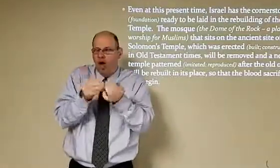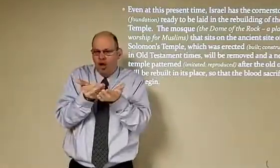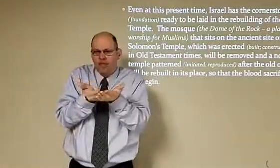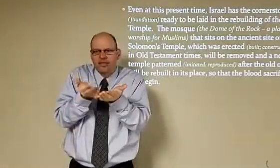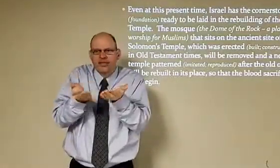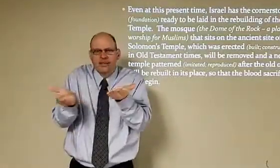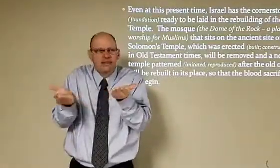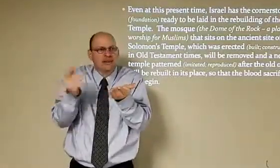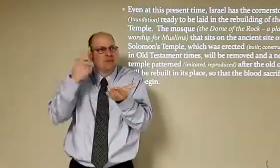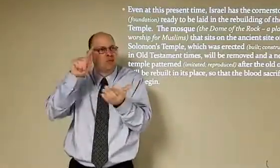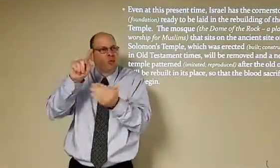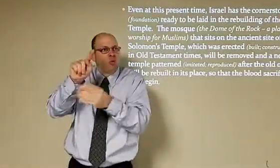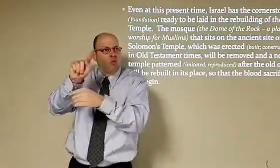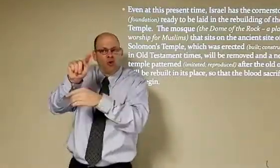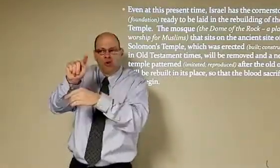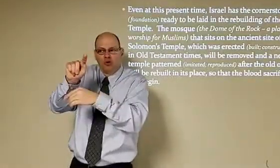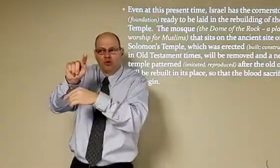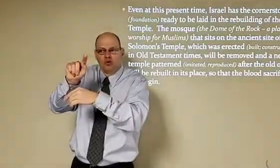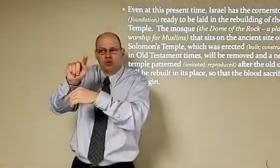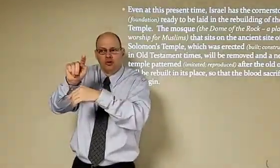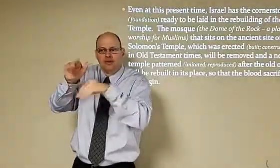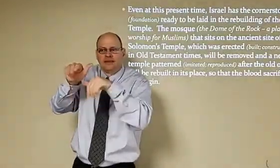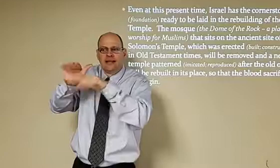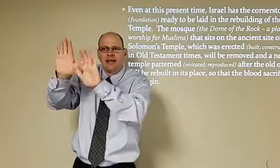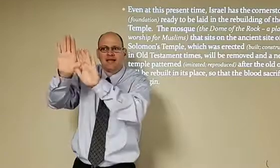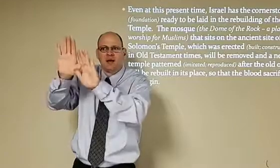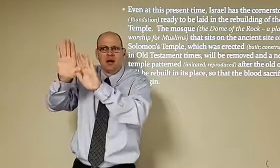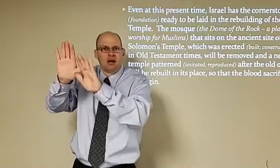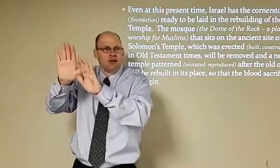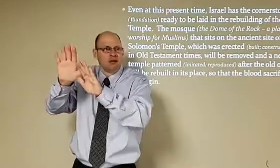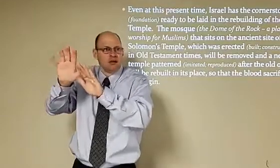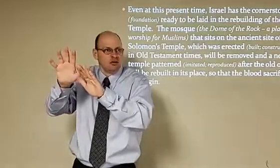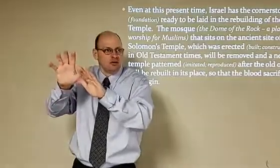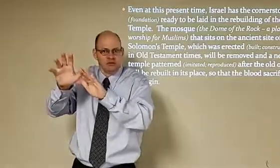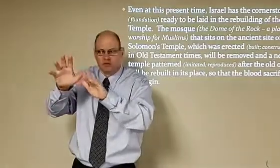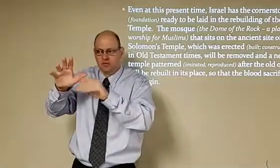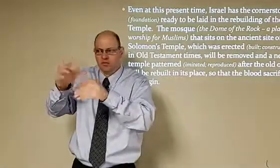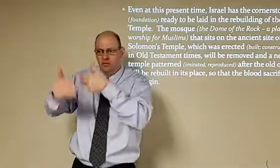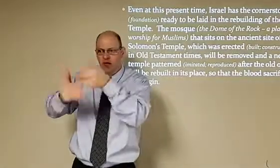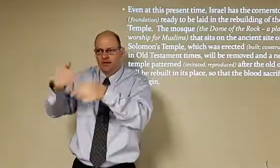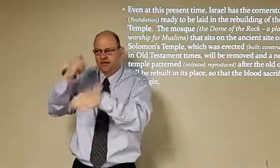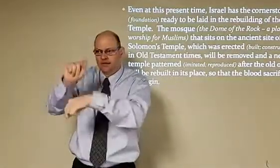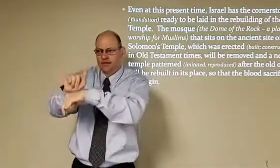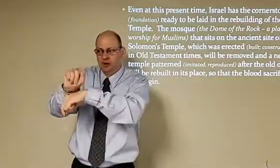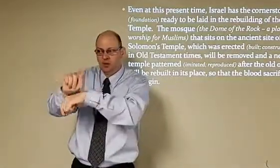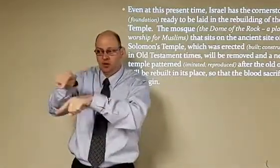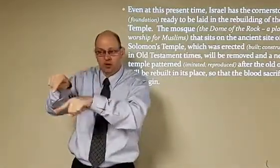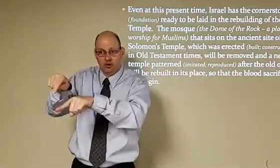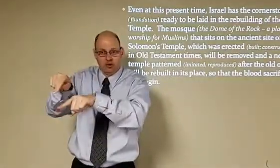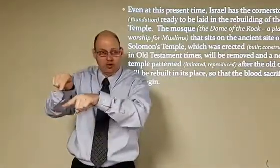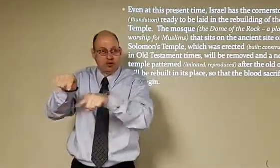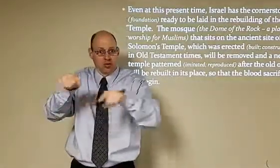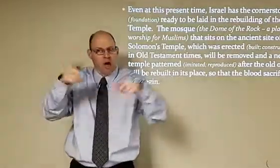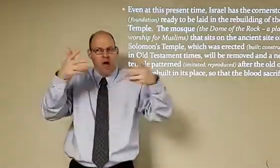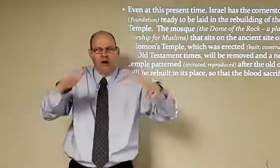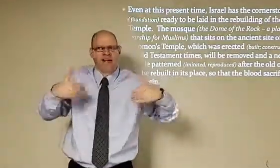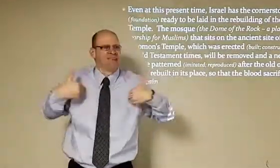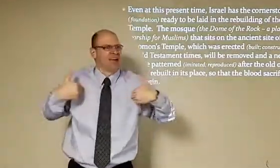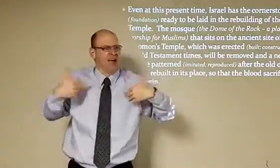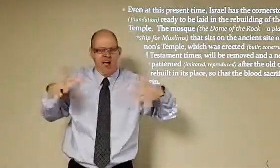that they are restoring all the elements, all the things that need to be used for sacrificing in the temple. So they are reestablishing the